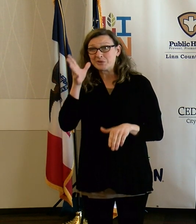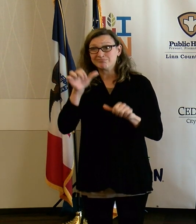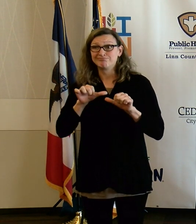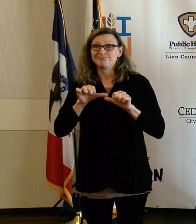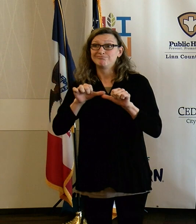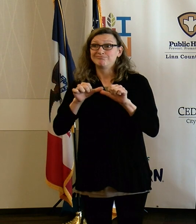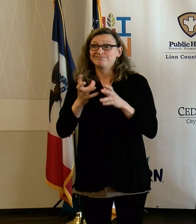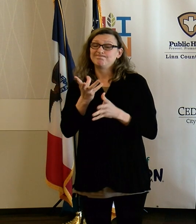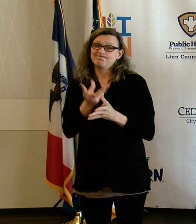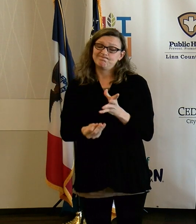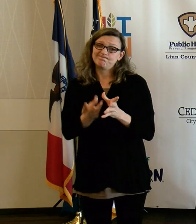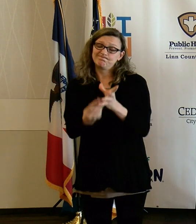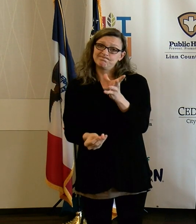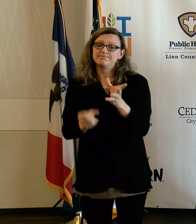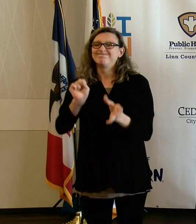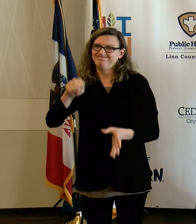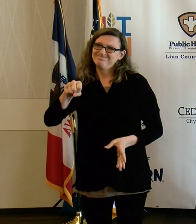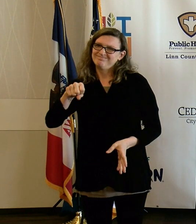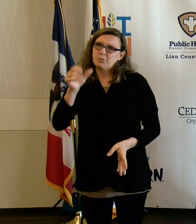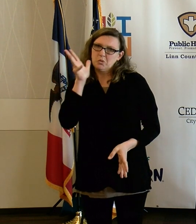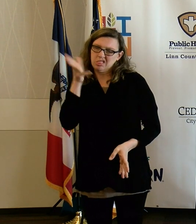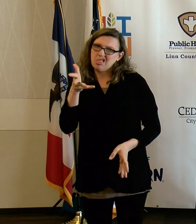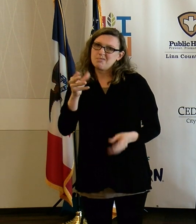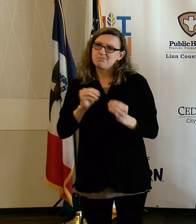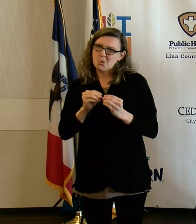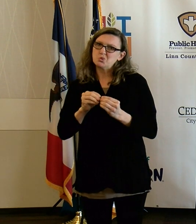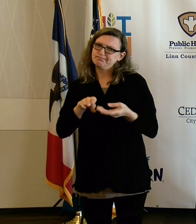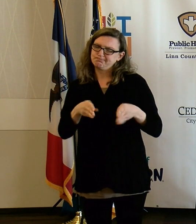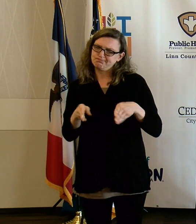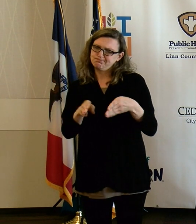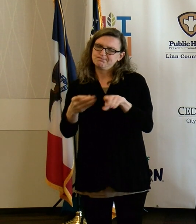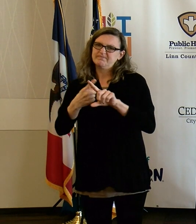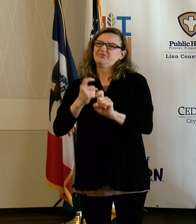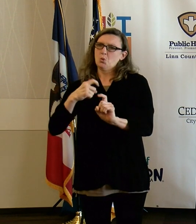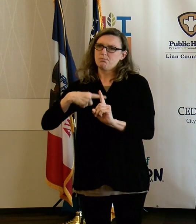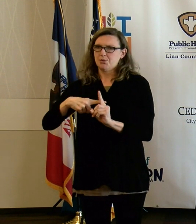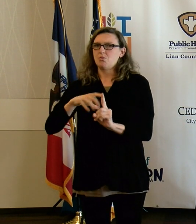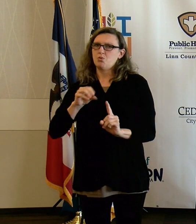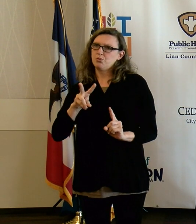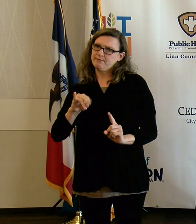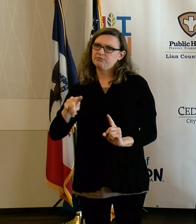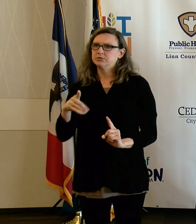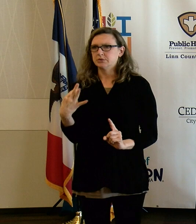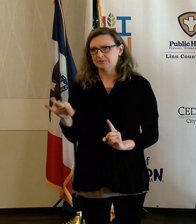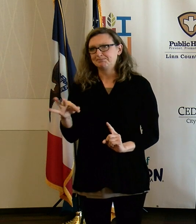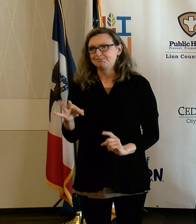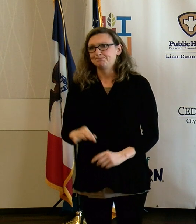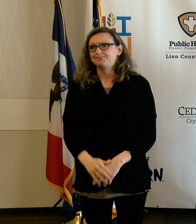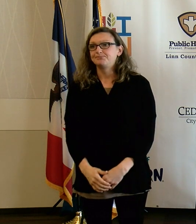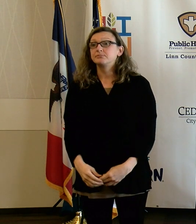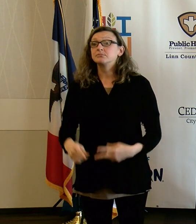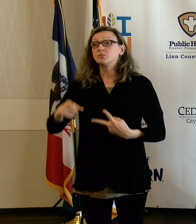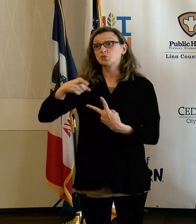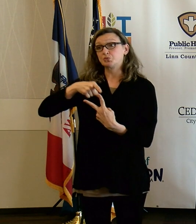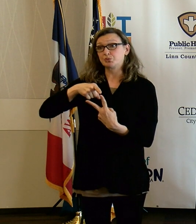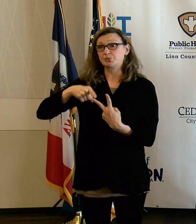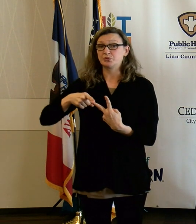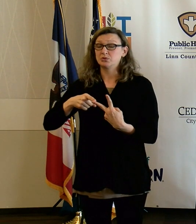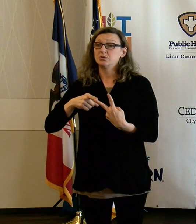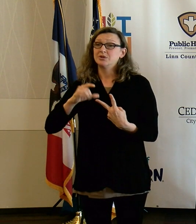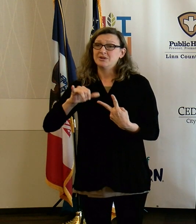will increase. The family members of these individuals can't assemble to pay